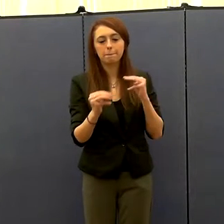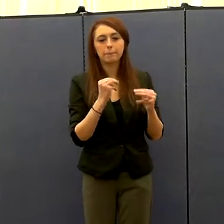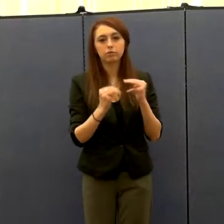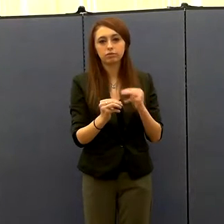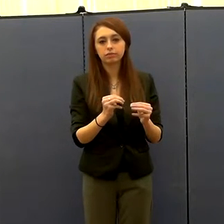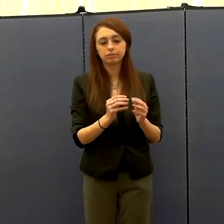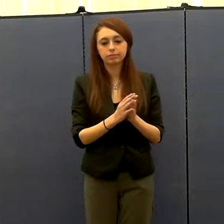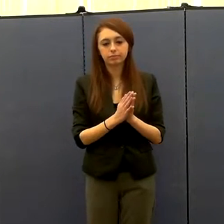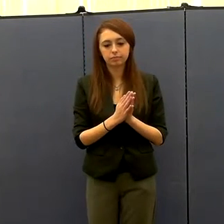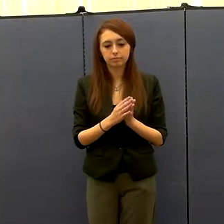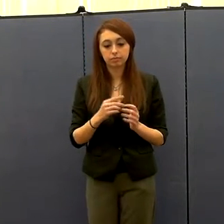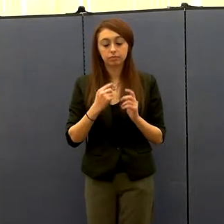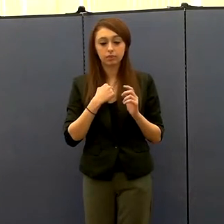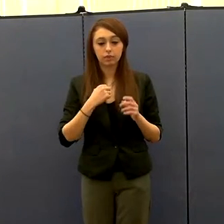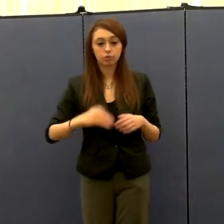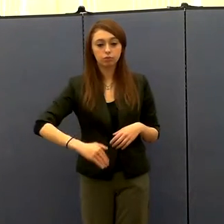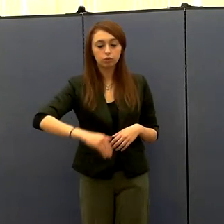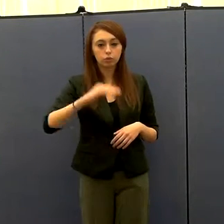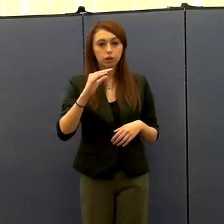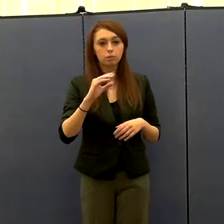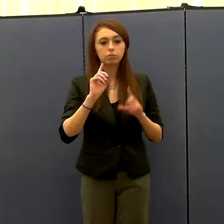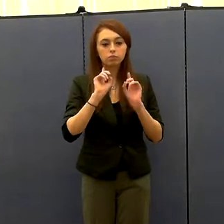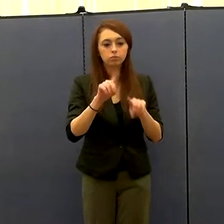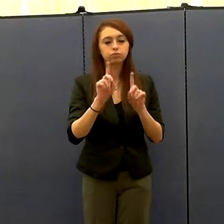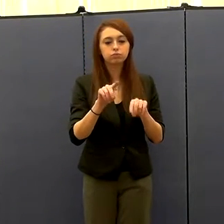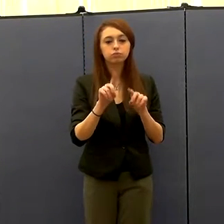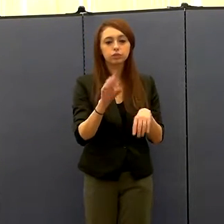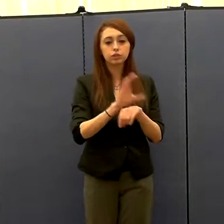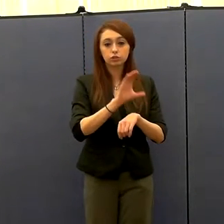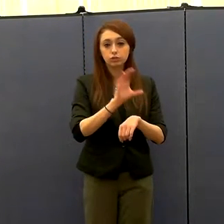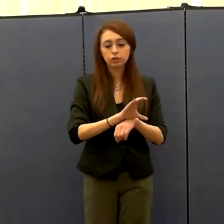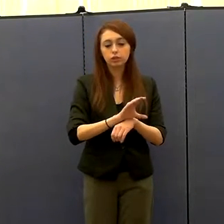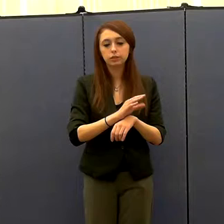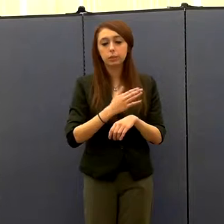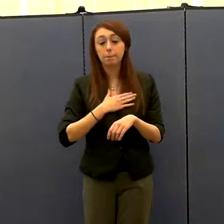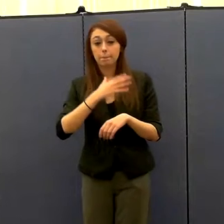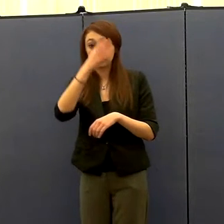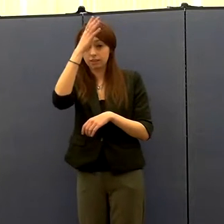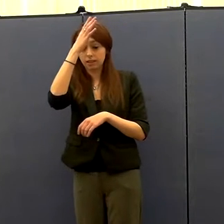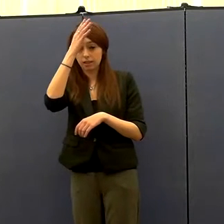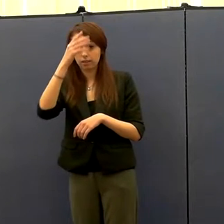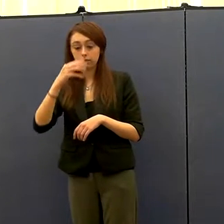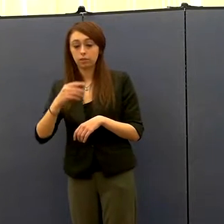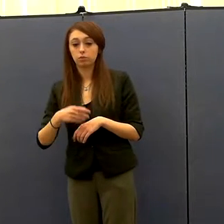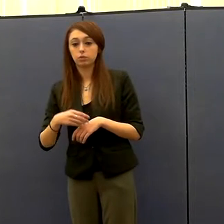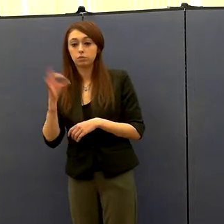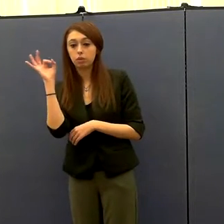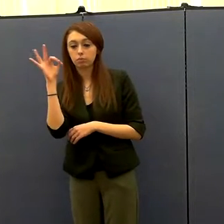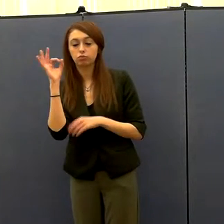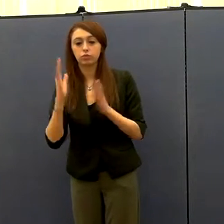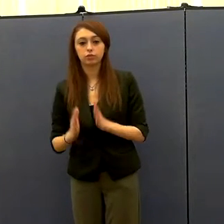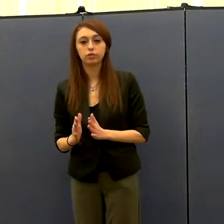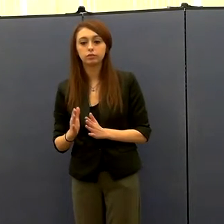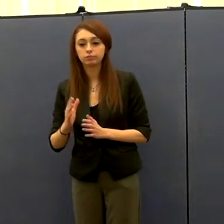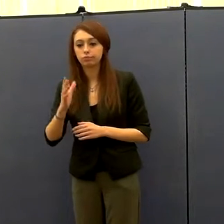I grew up in a church. My father was a minister. My grandfather was a minister. My mom was a